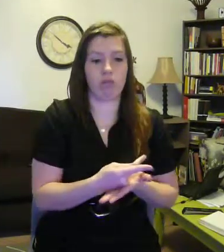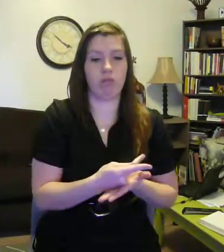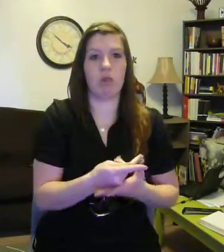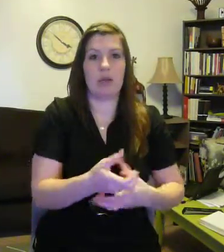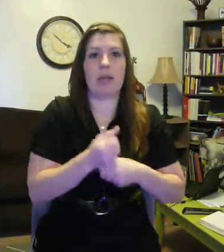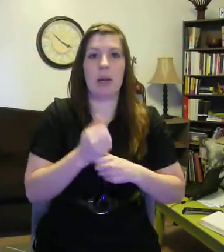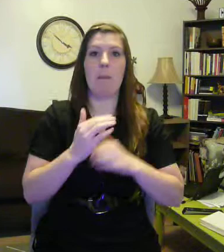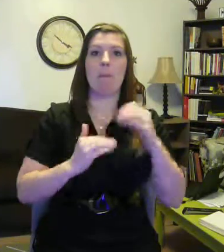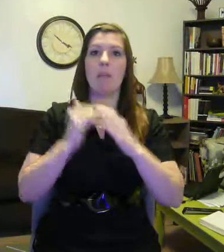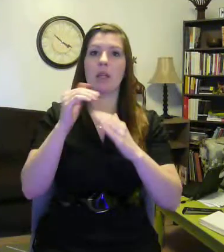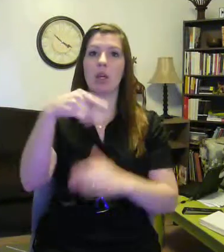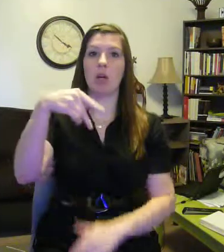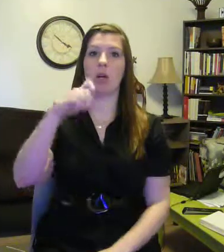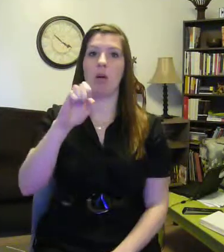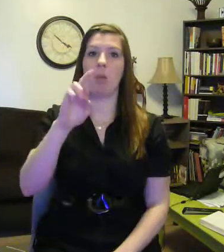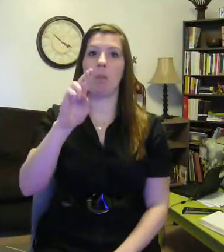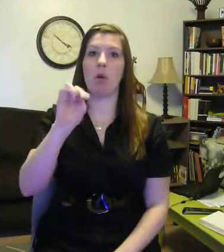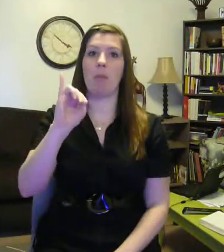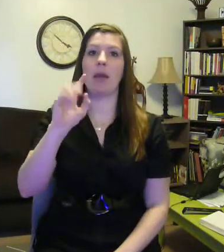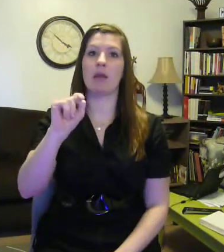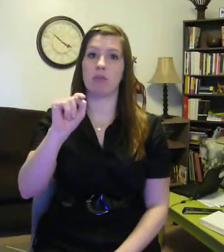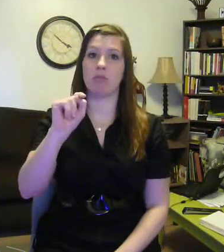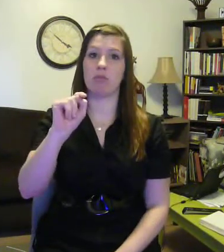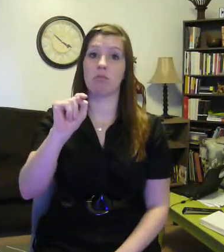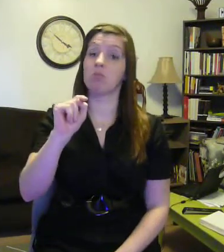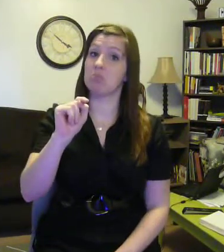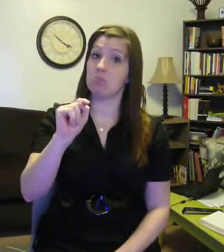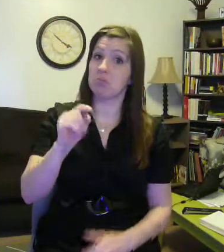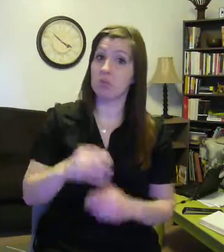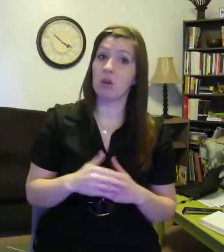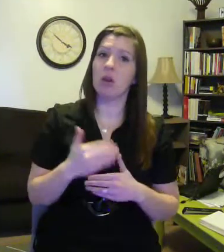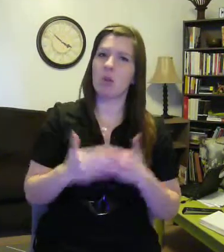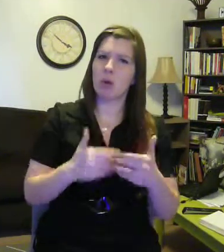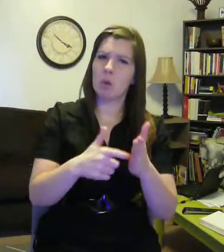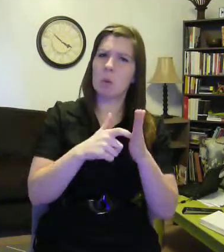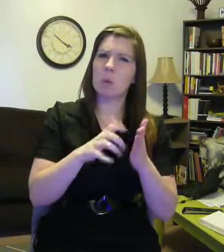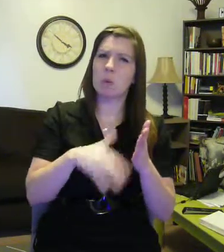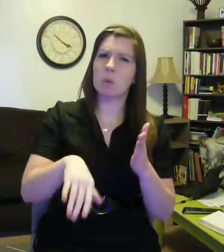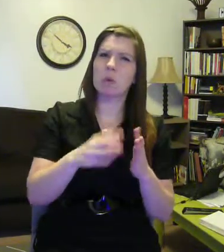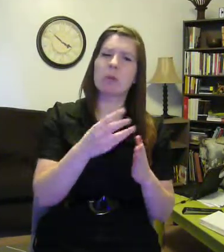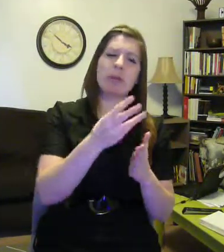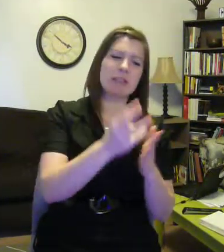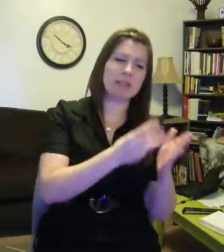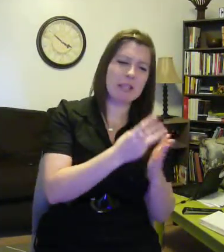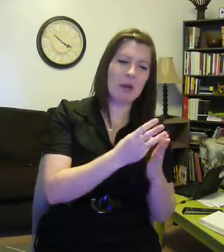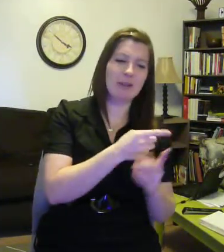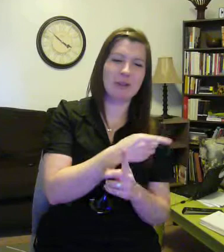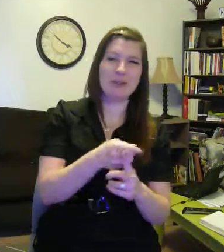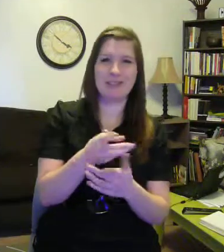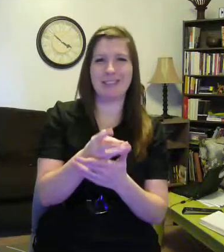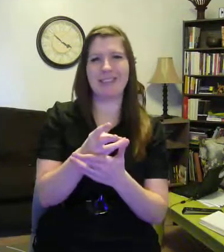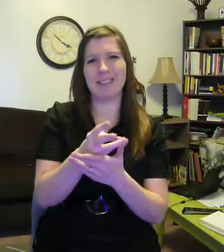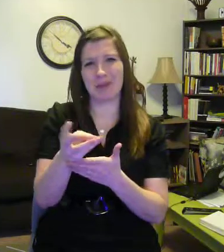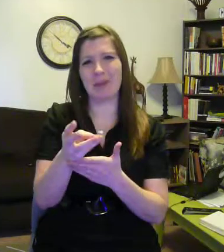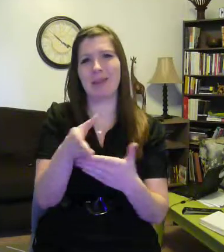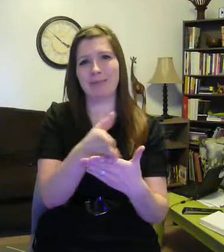permit. At that time, and this process could take anywhere from 6 hours to 6 weeks, depending upon